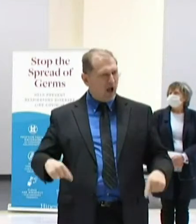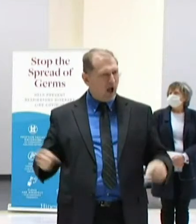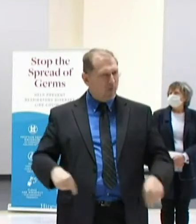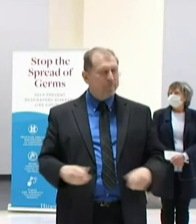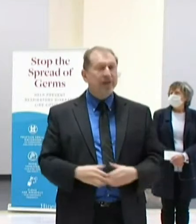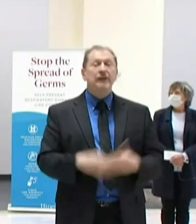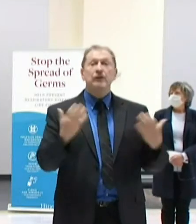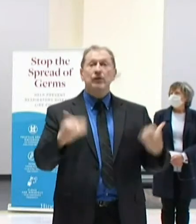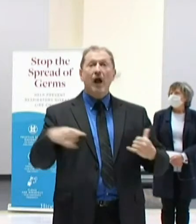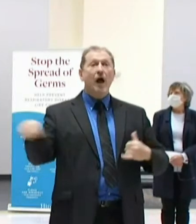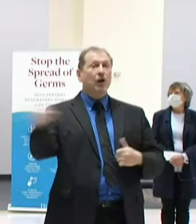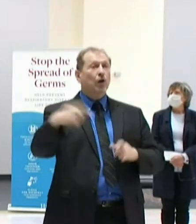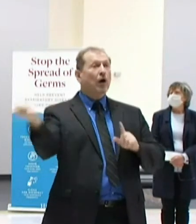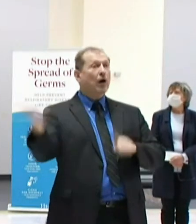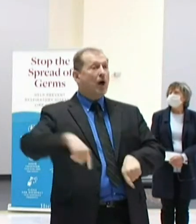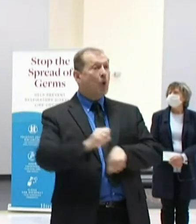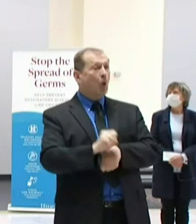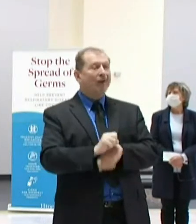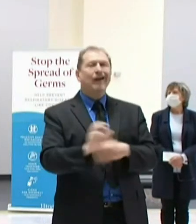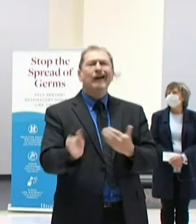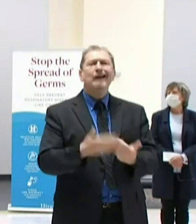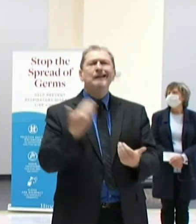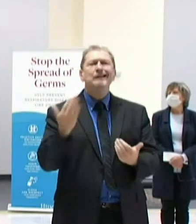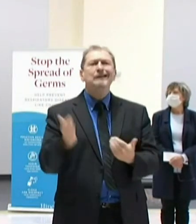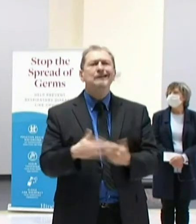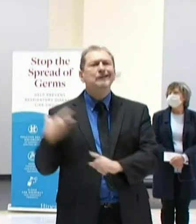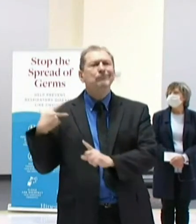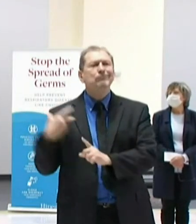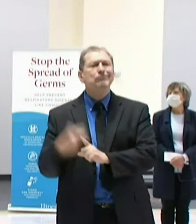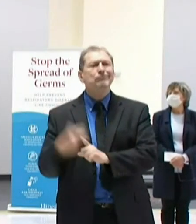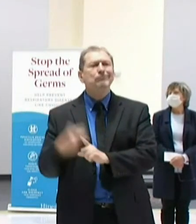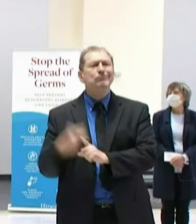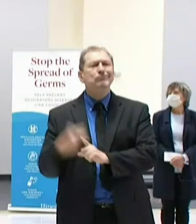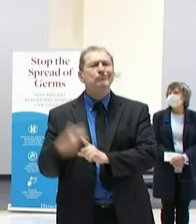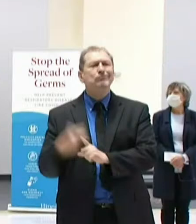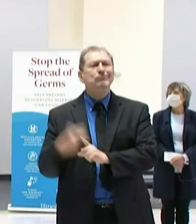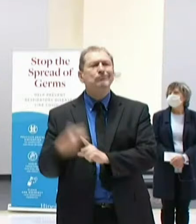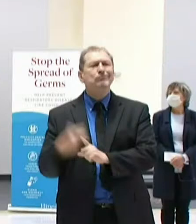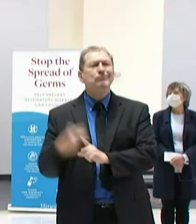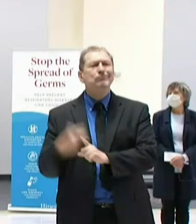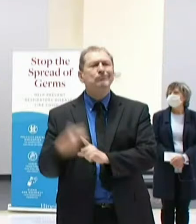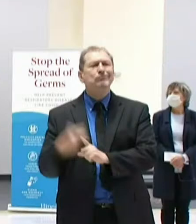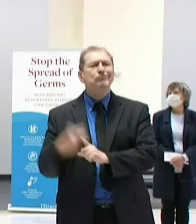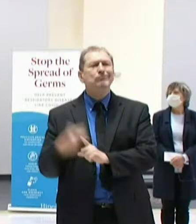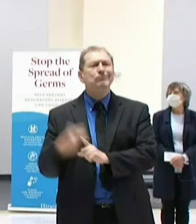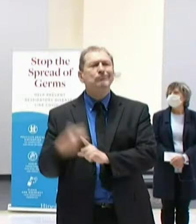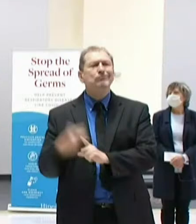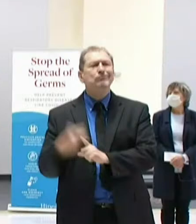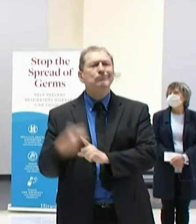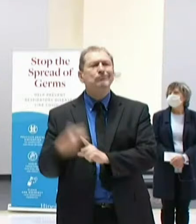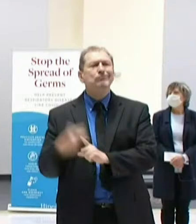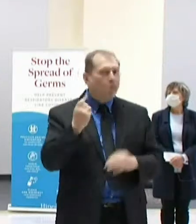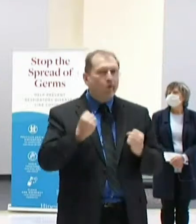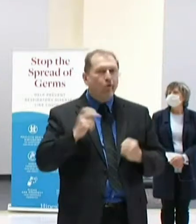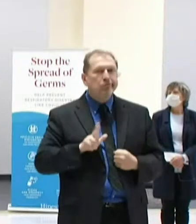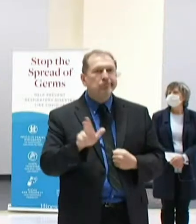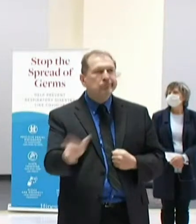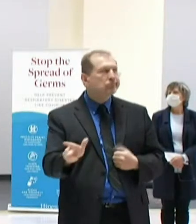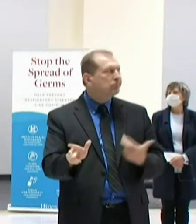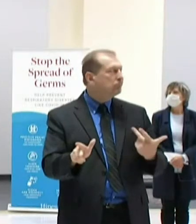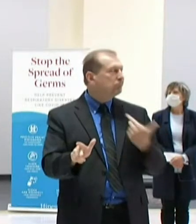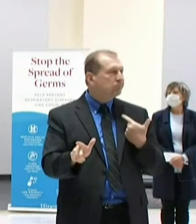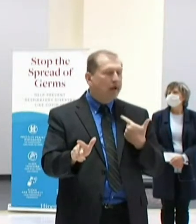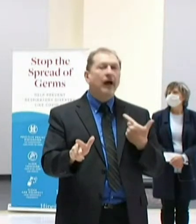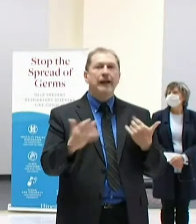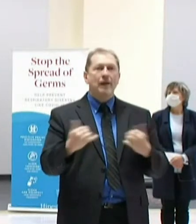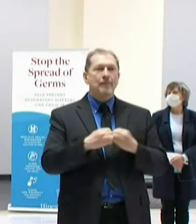getting vaccinated very convenient. It's exciting to see after a long year apart, an achievement